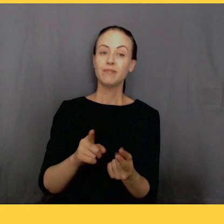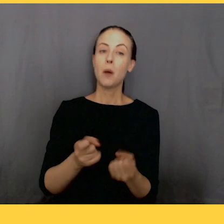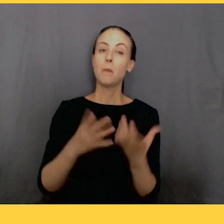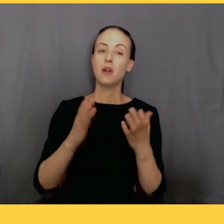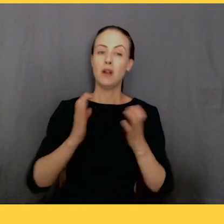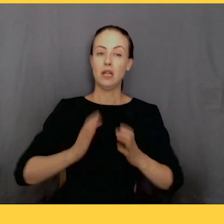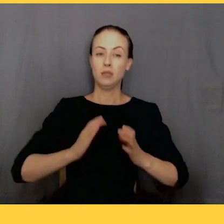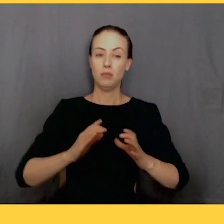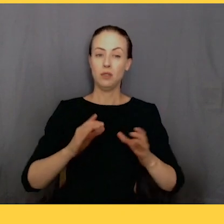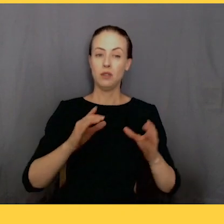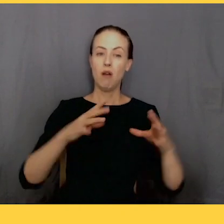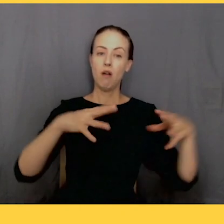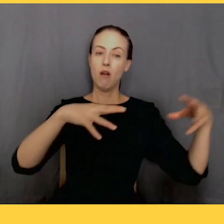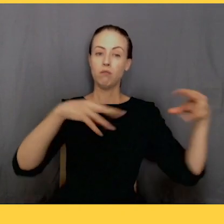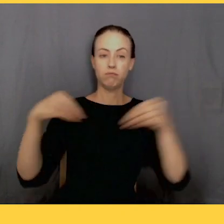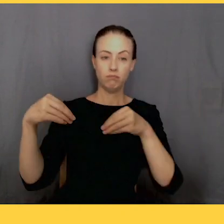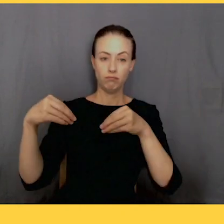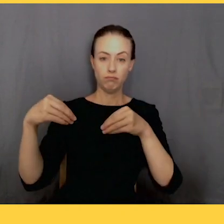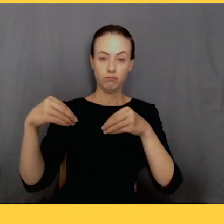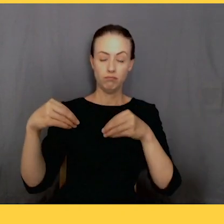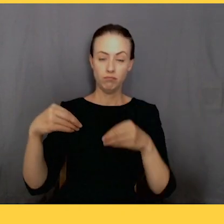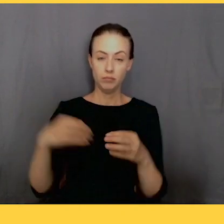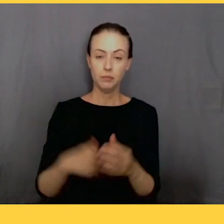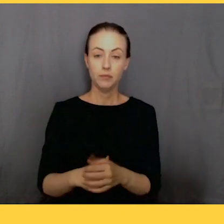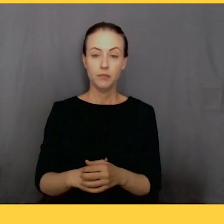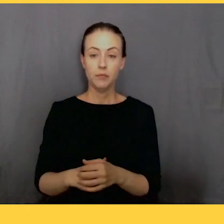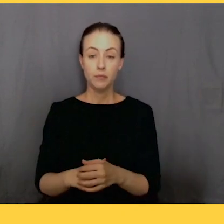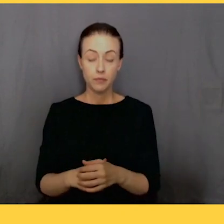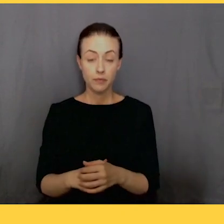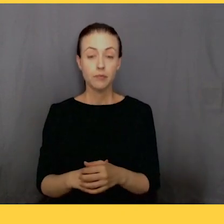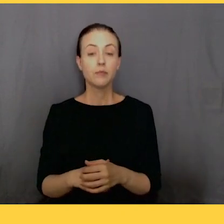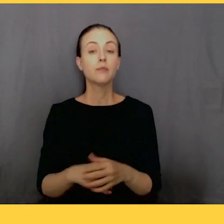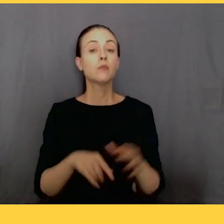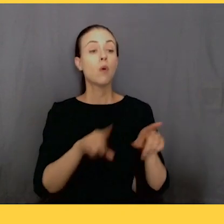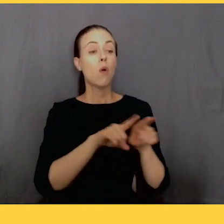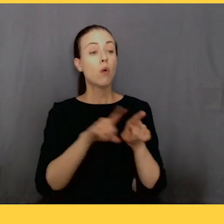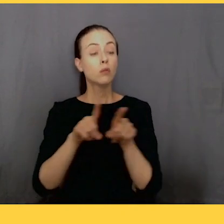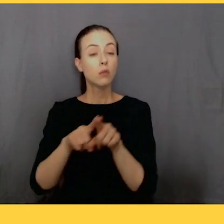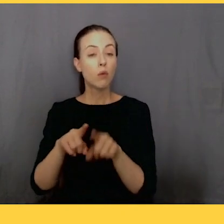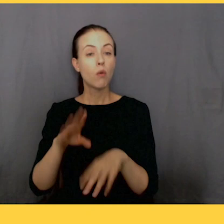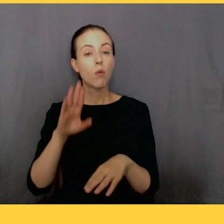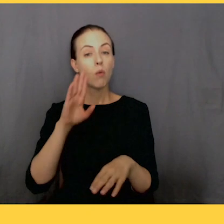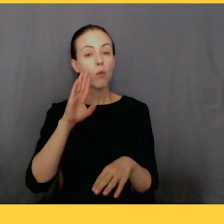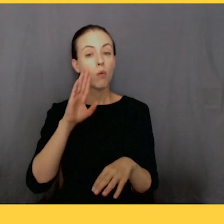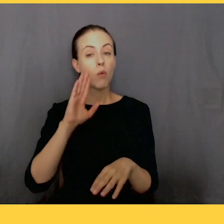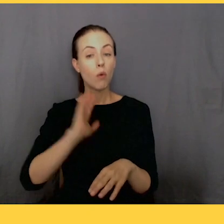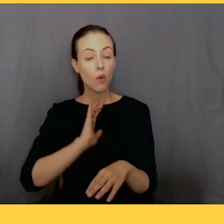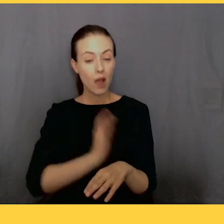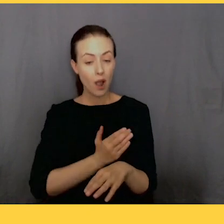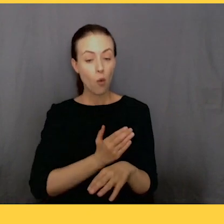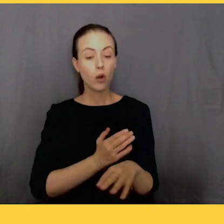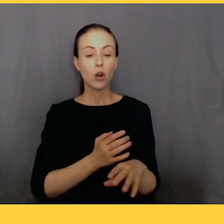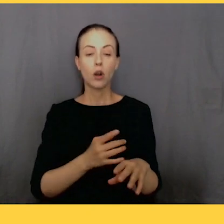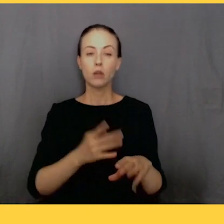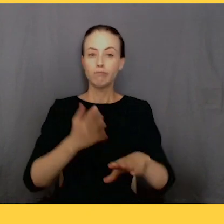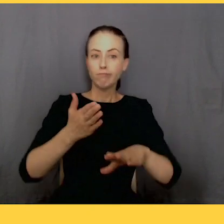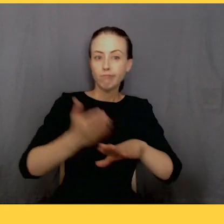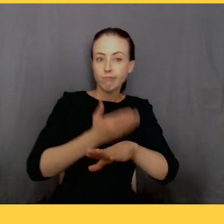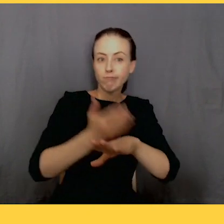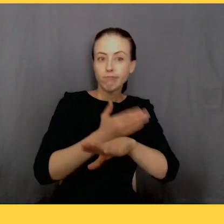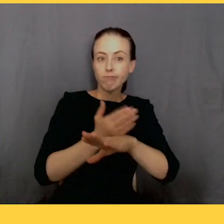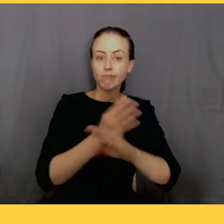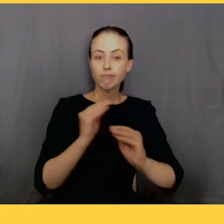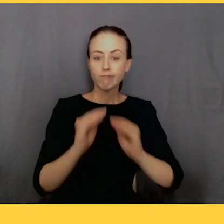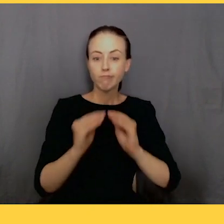sectionalize our circuit to a smaller impacted footprint, this will also speed up the restoration because we have less circuits that we will have to